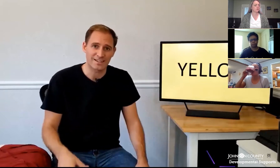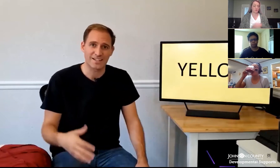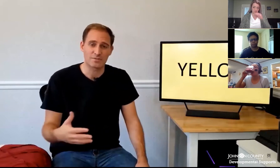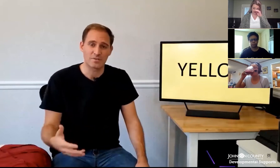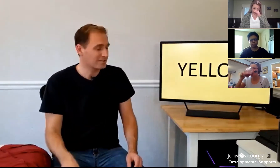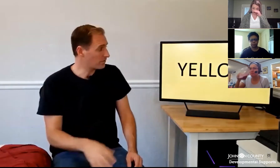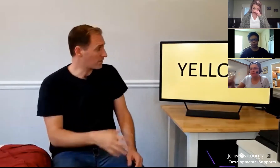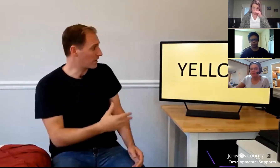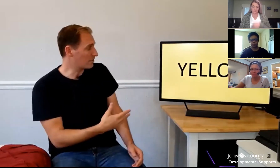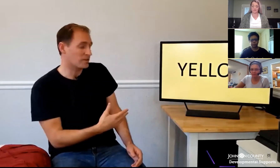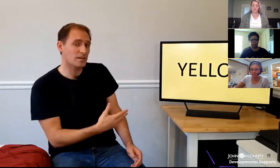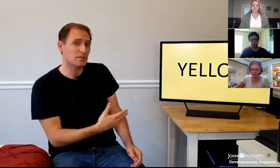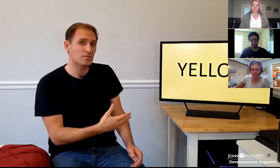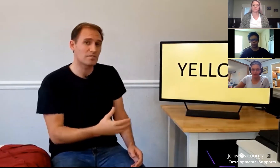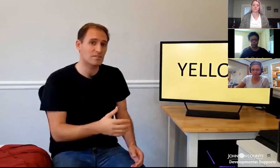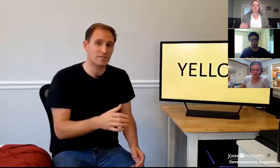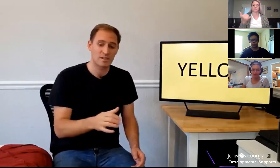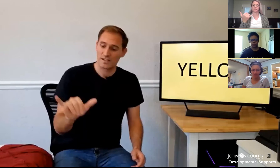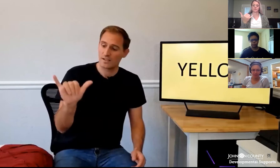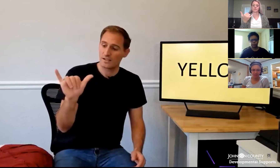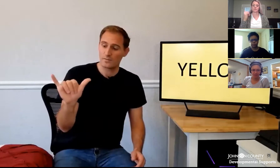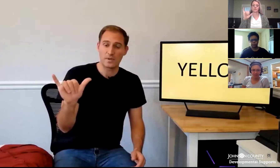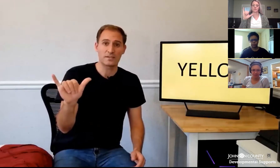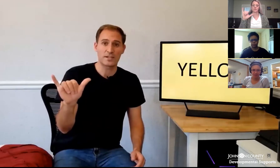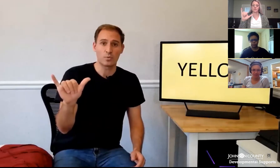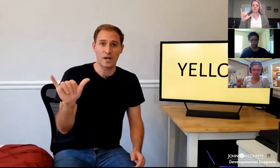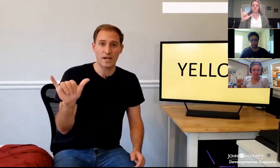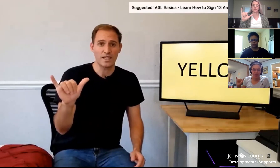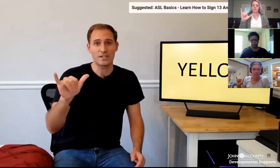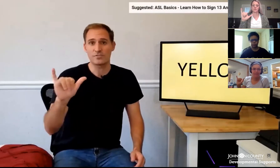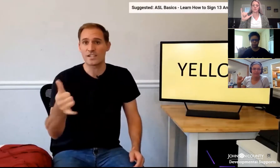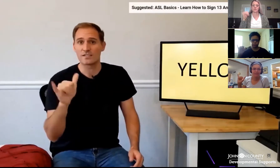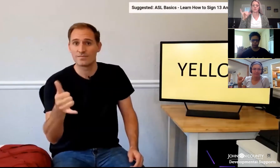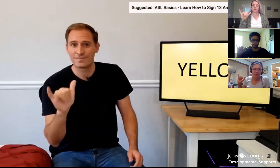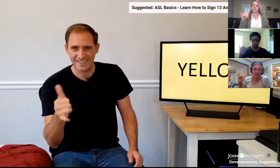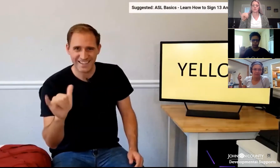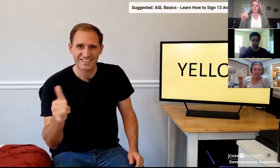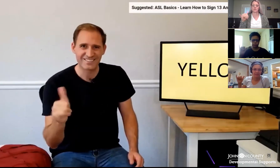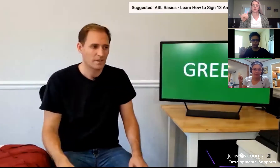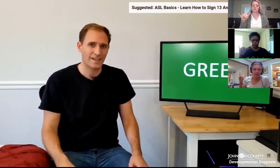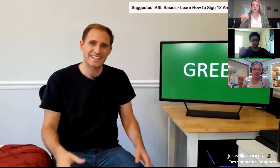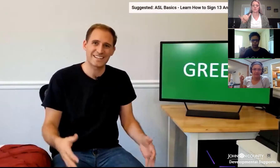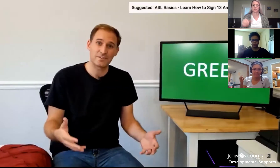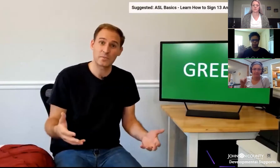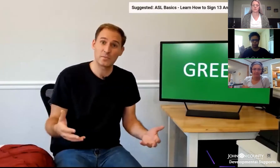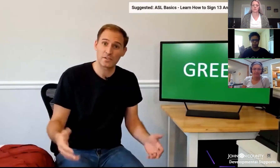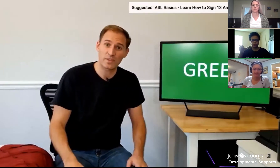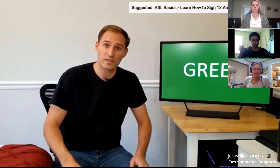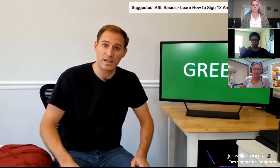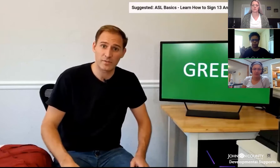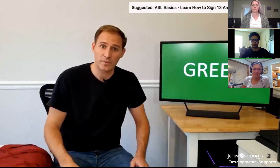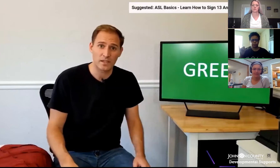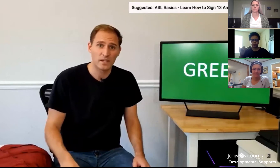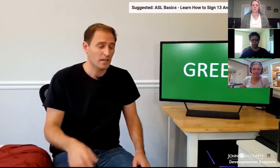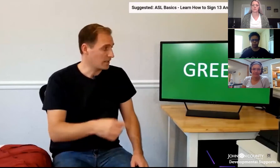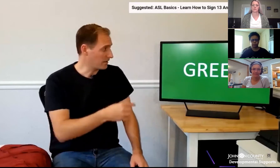Z, and that'll catch you up. So for the color yellow, you just make the letter Y and you shake it, yellow. And again, if you're familiar with